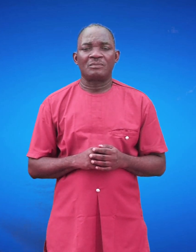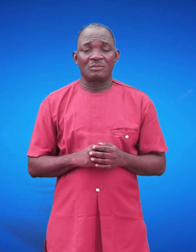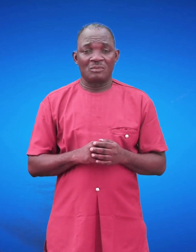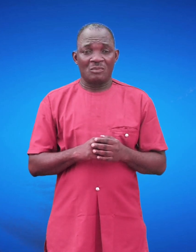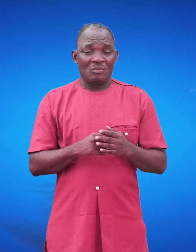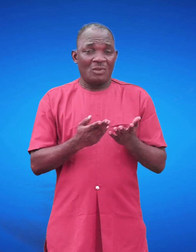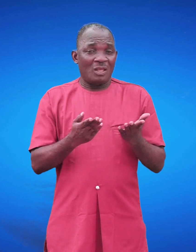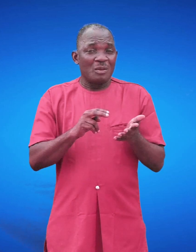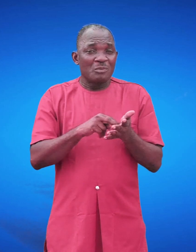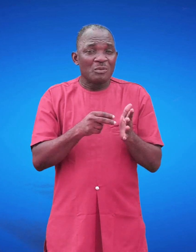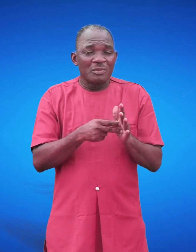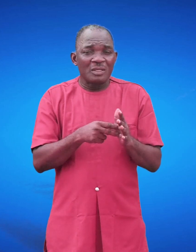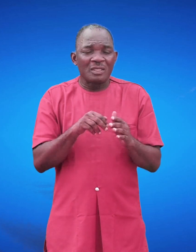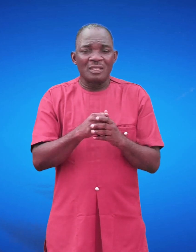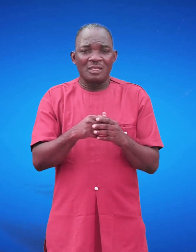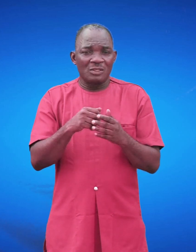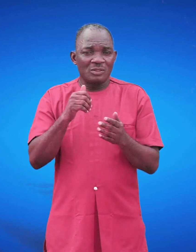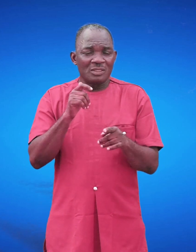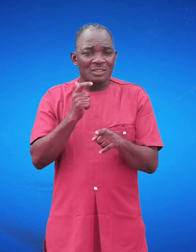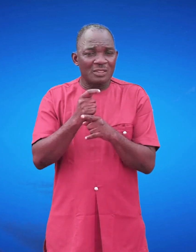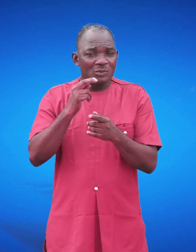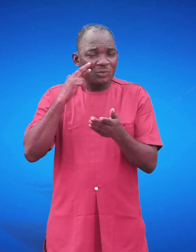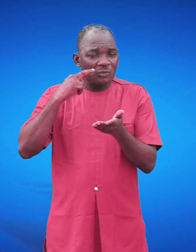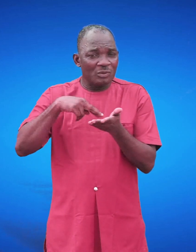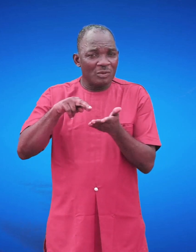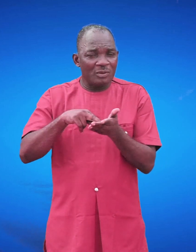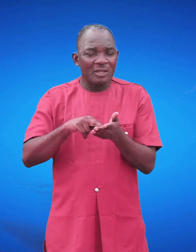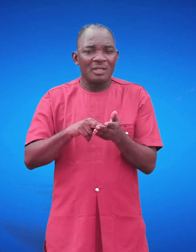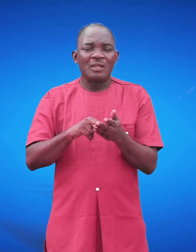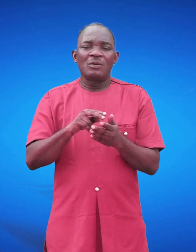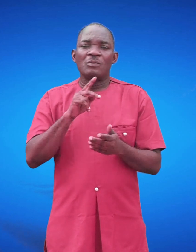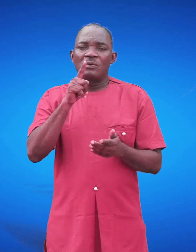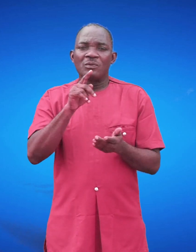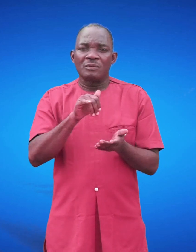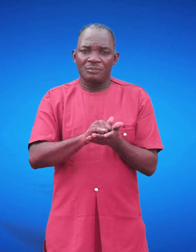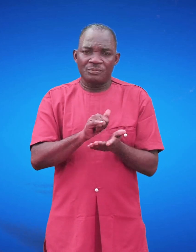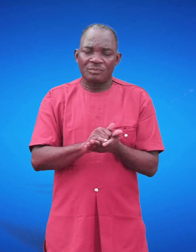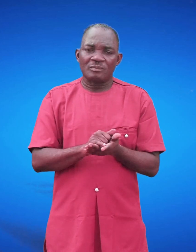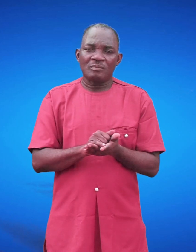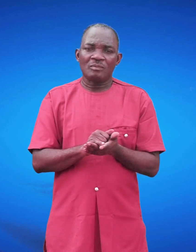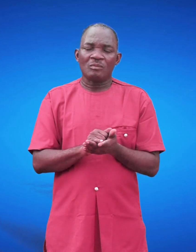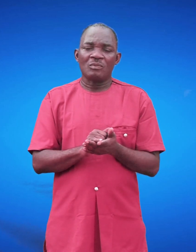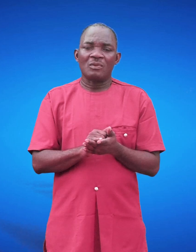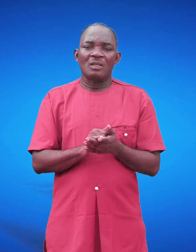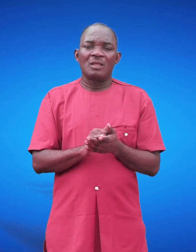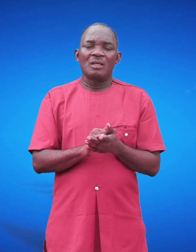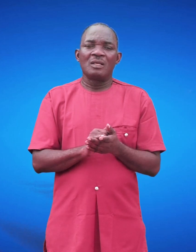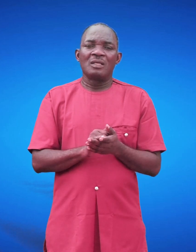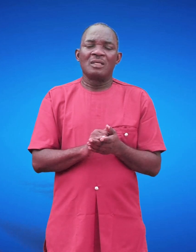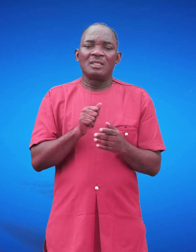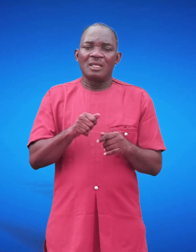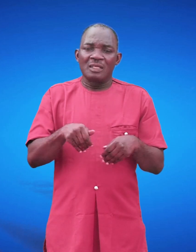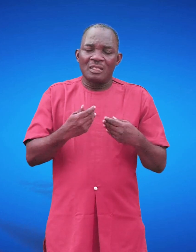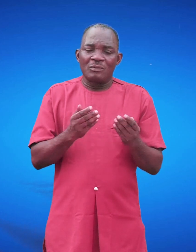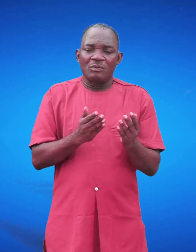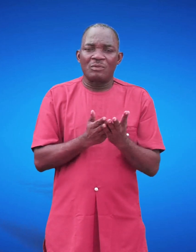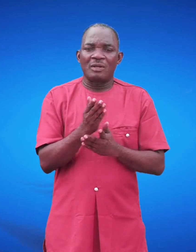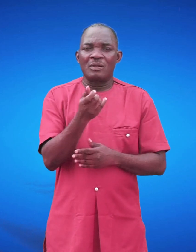is in recognition of the fact that often the rights of the